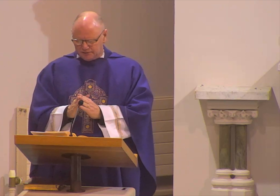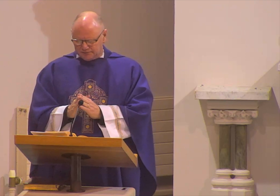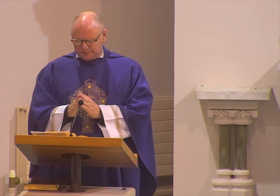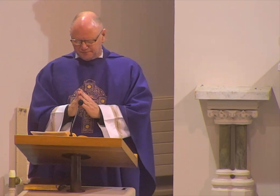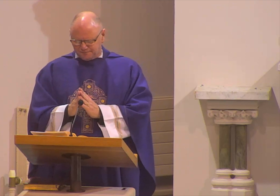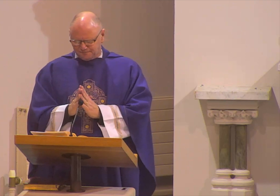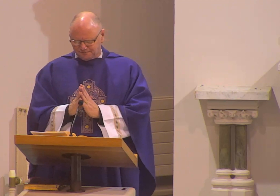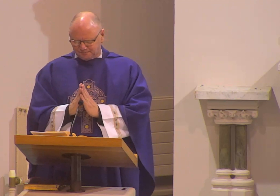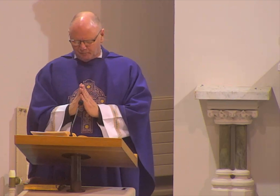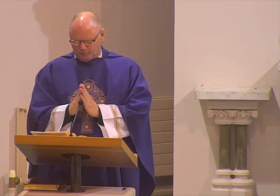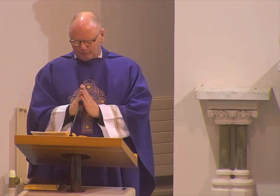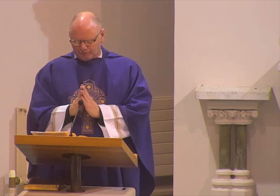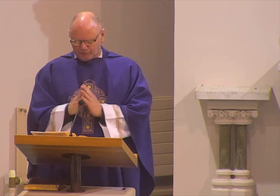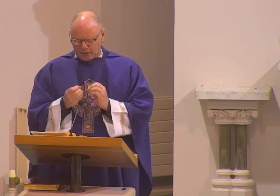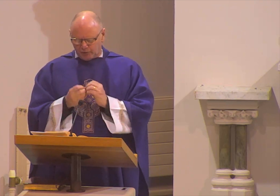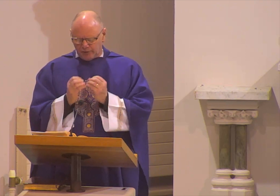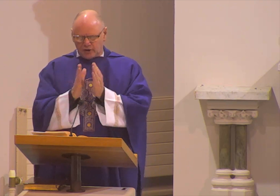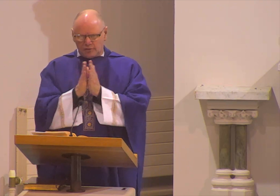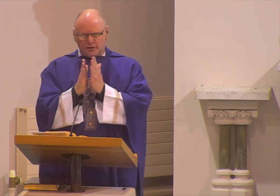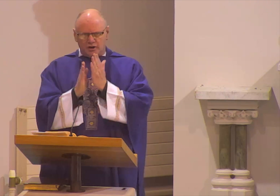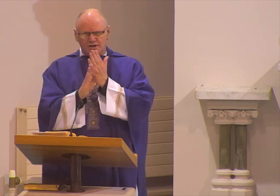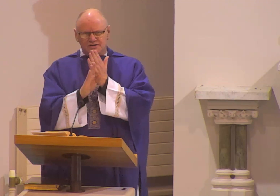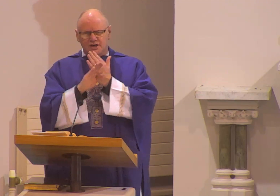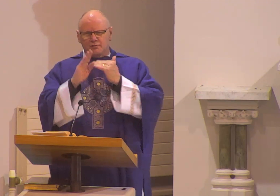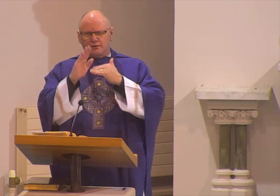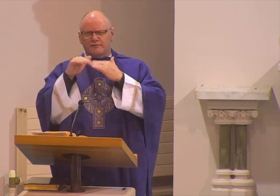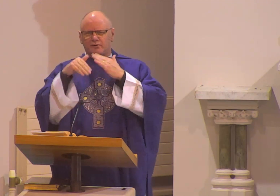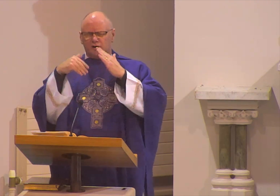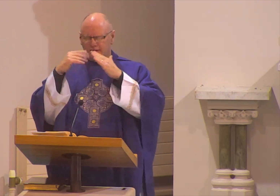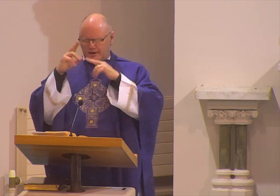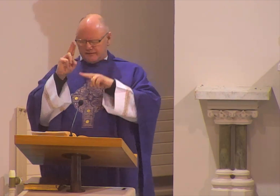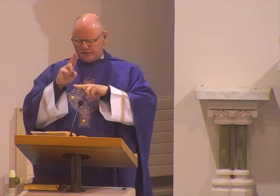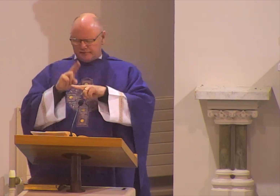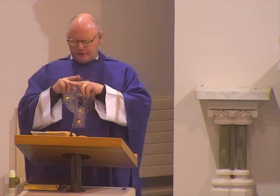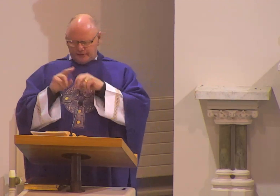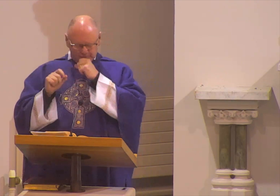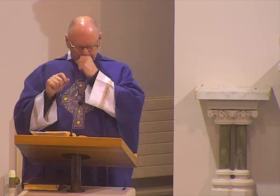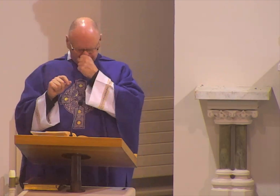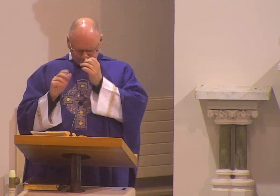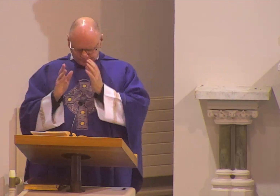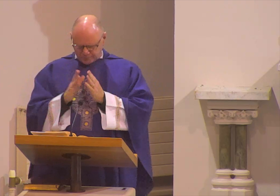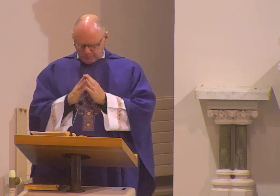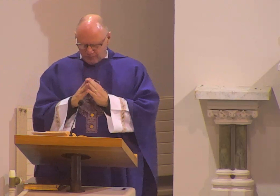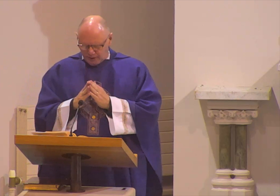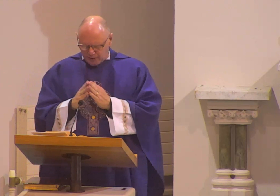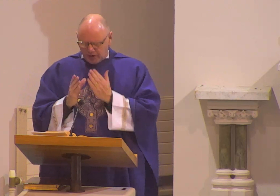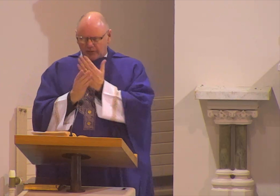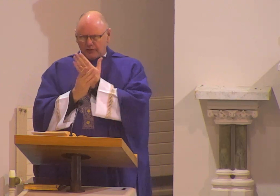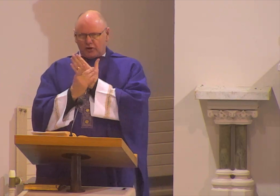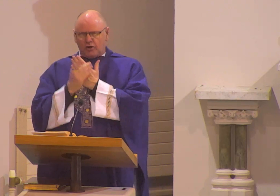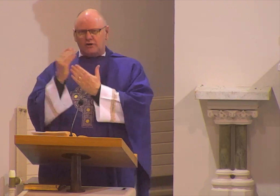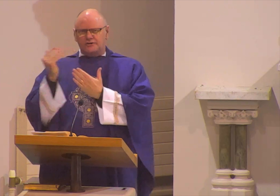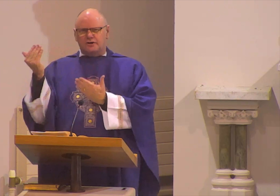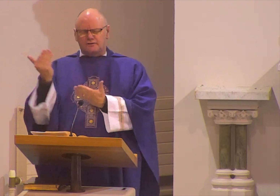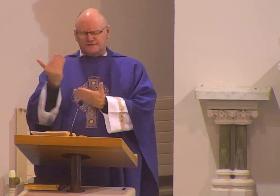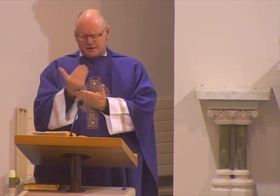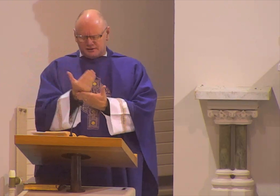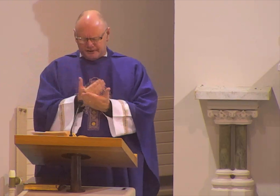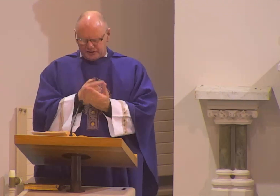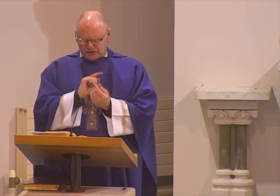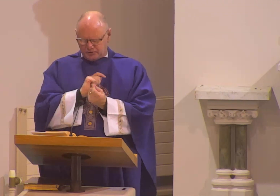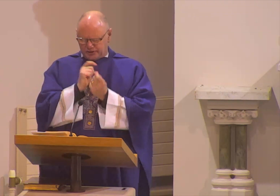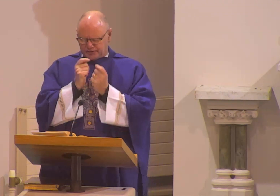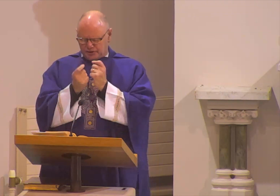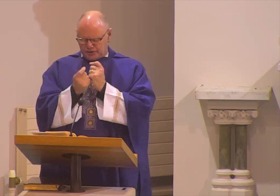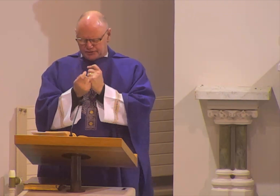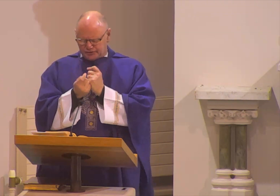Amen. We make our prayers before our Heavenly Father. The God of